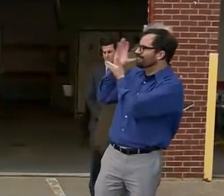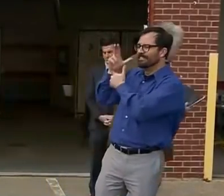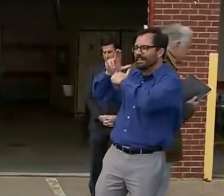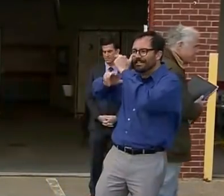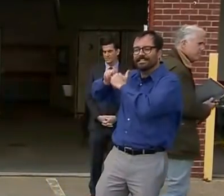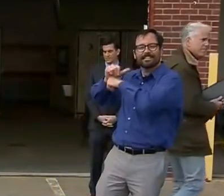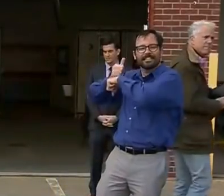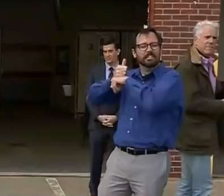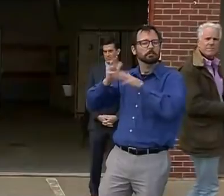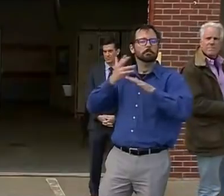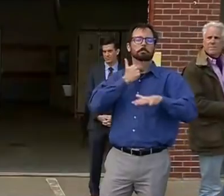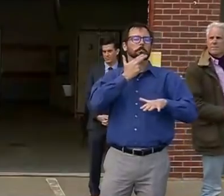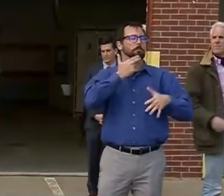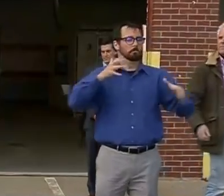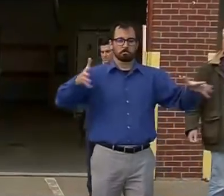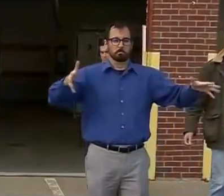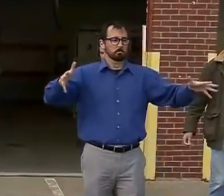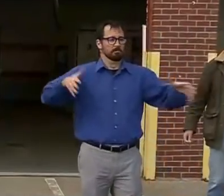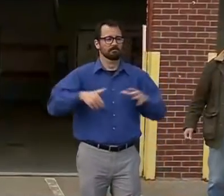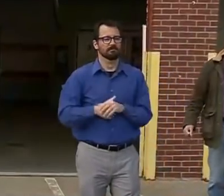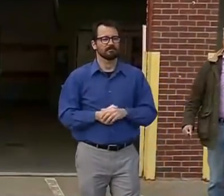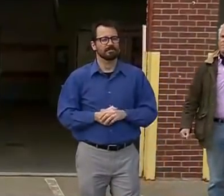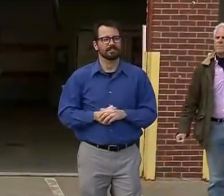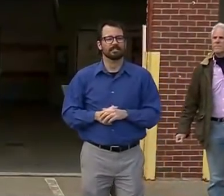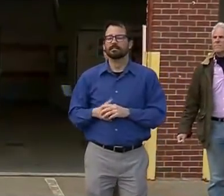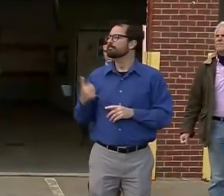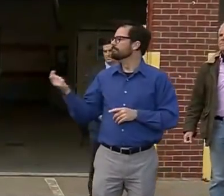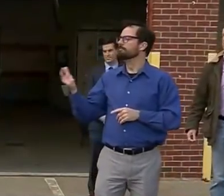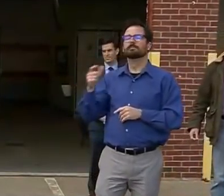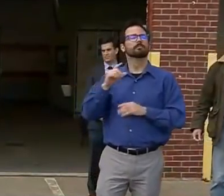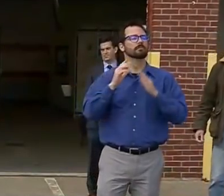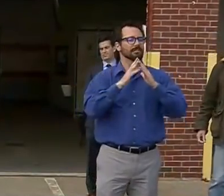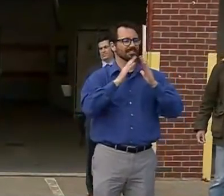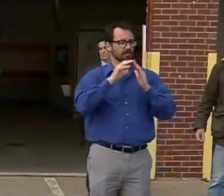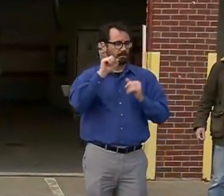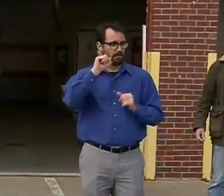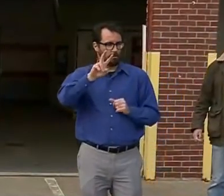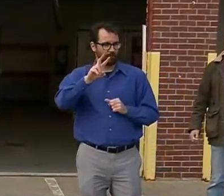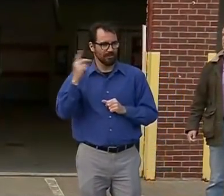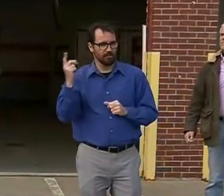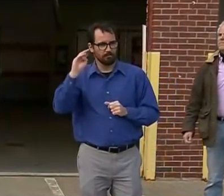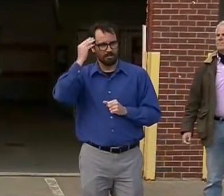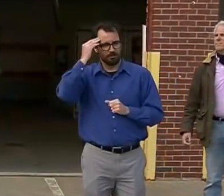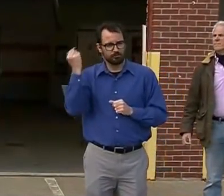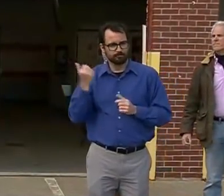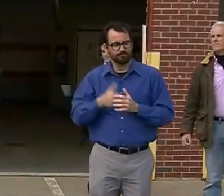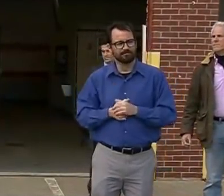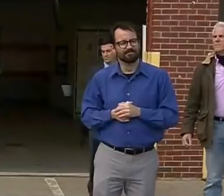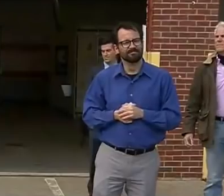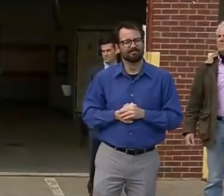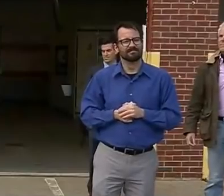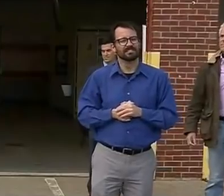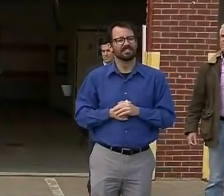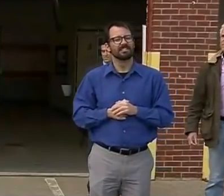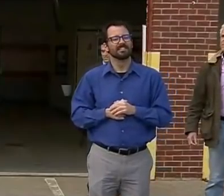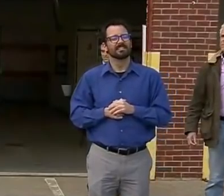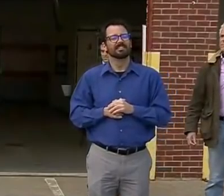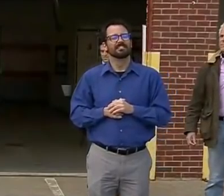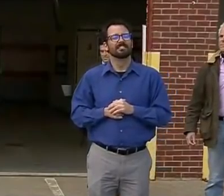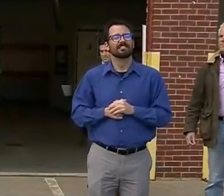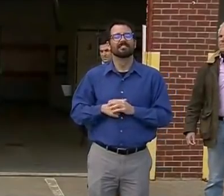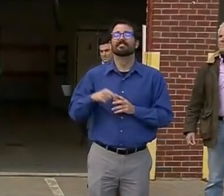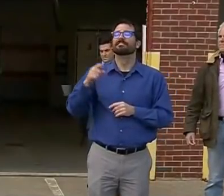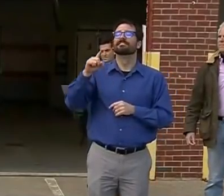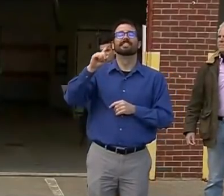From the city, I can tell you, we know there's no money from the city other than staff time, and the administration, the governor can, the administration can speak